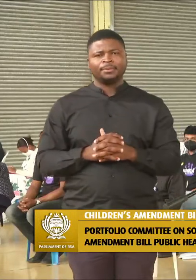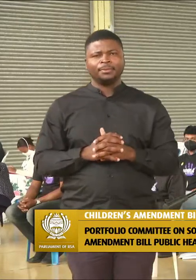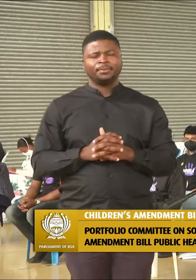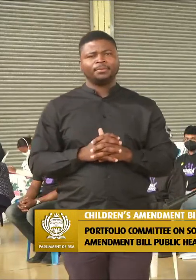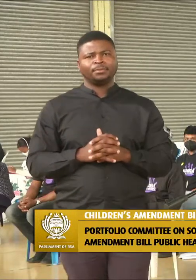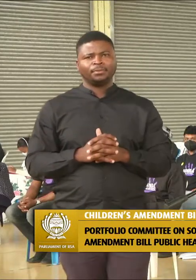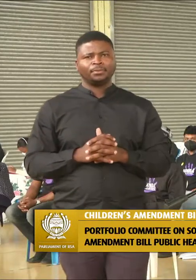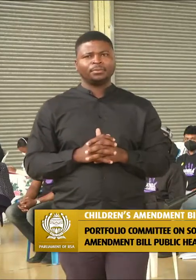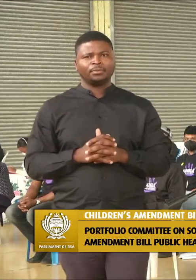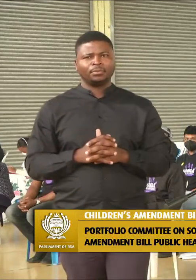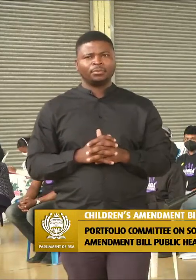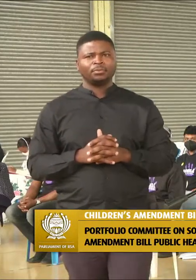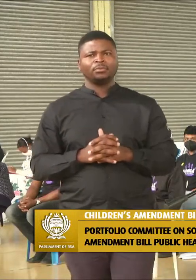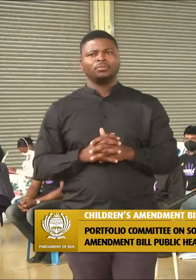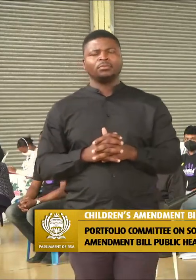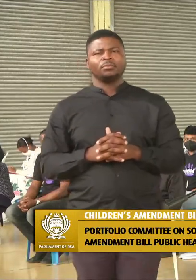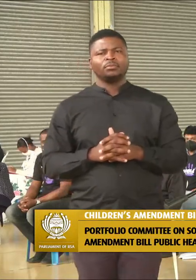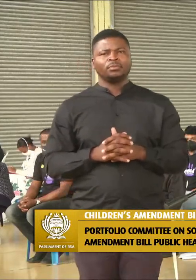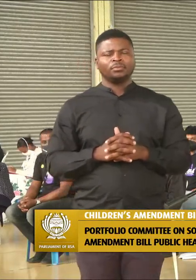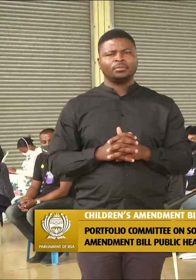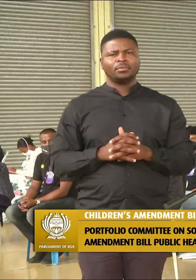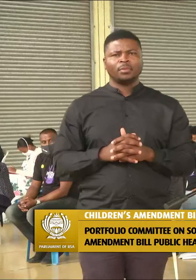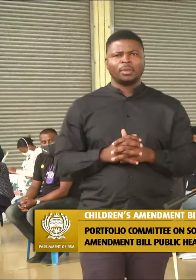opening remarks.